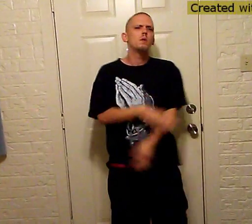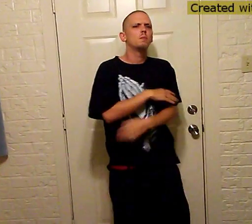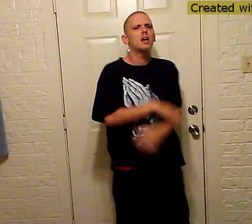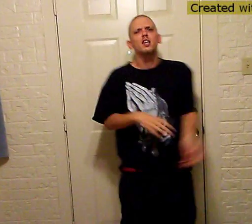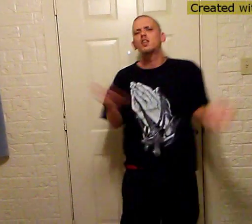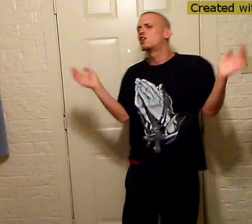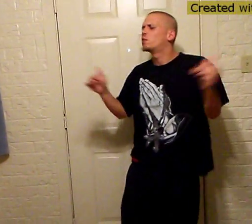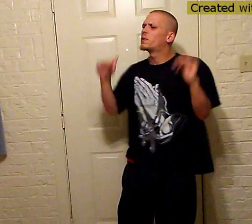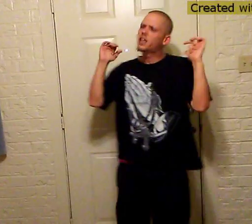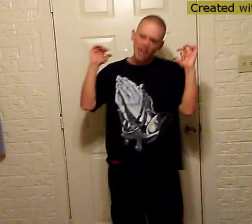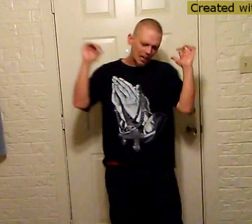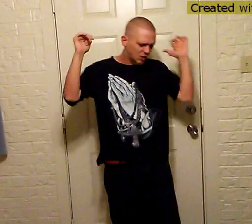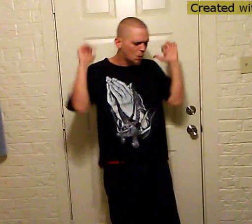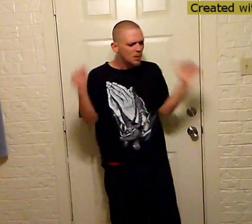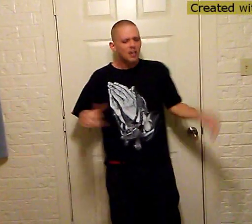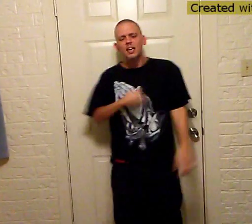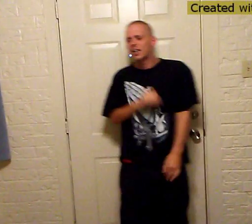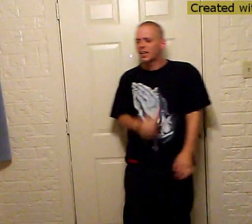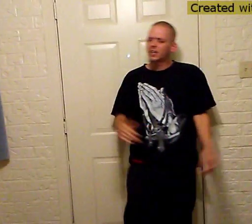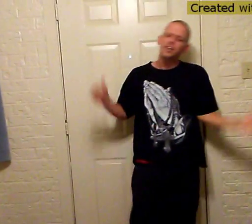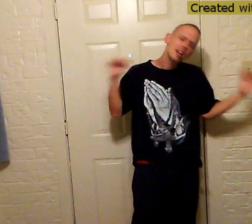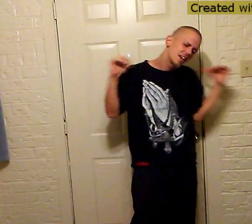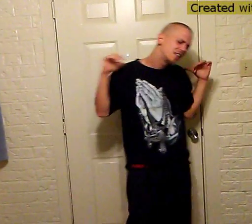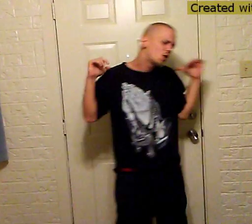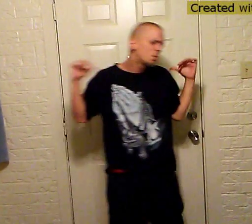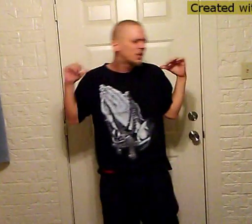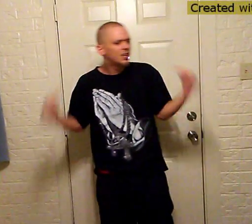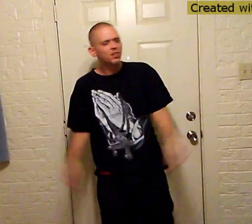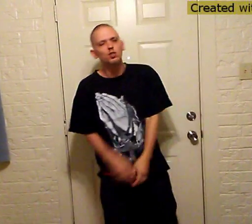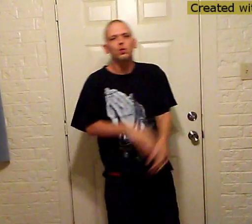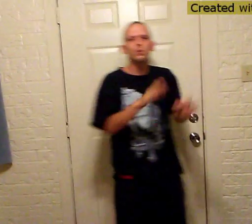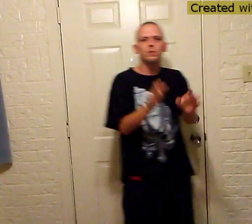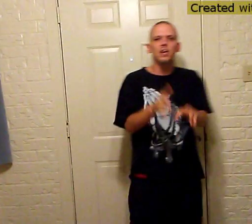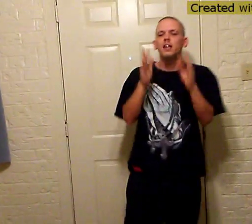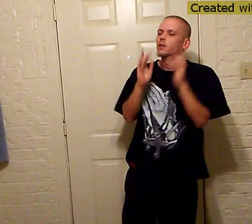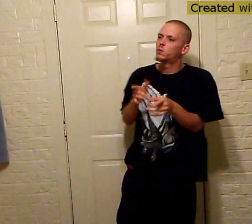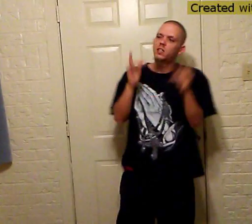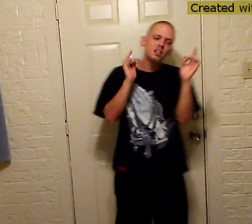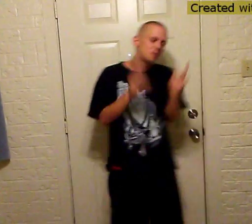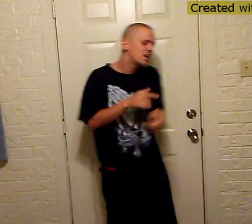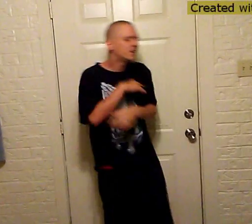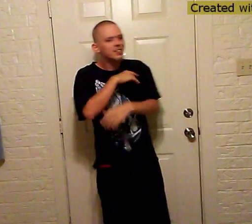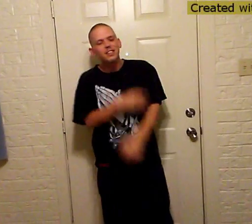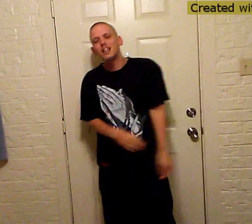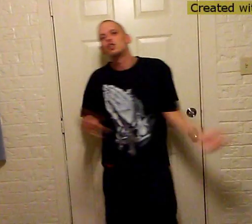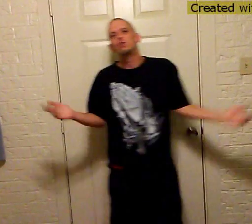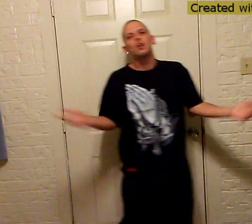man. Cupid got your back, man, and I got your back too. And when them haters see you